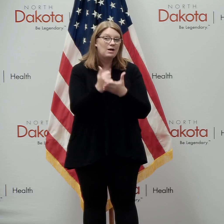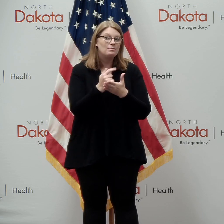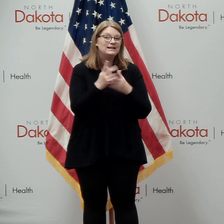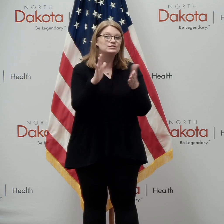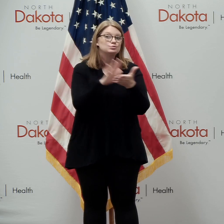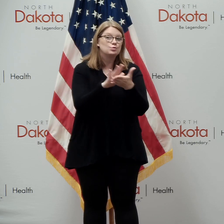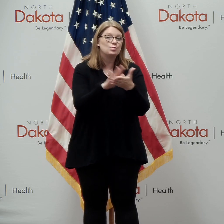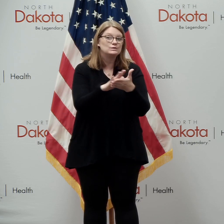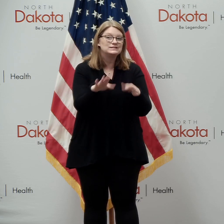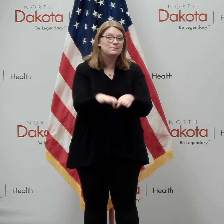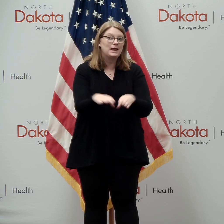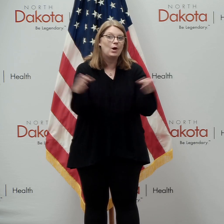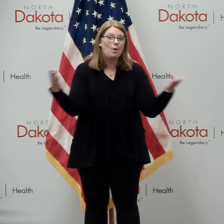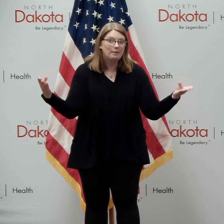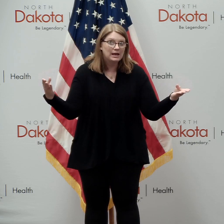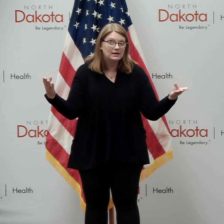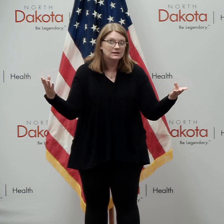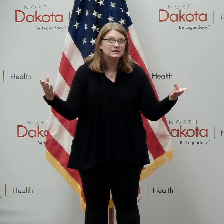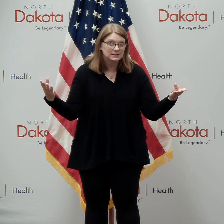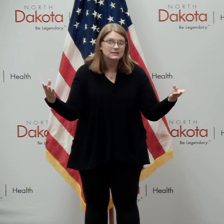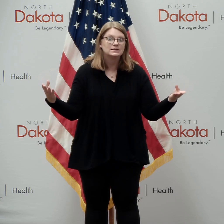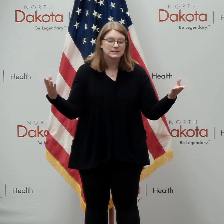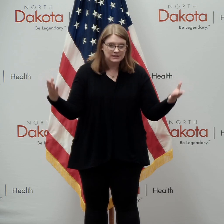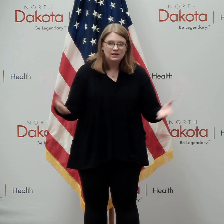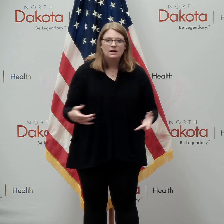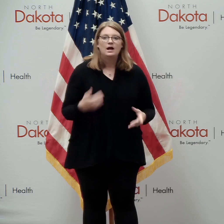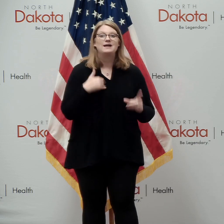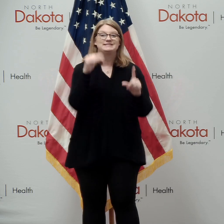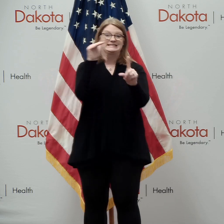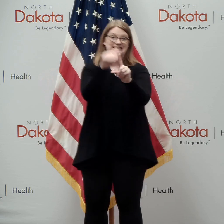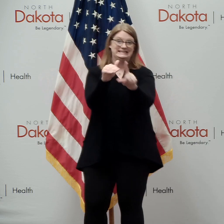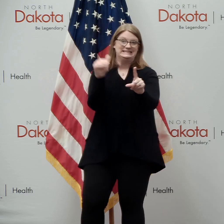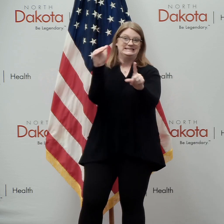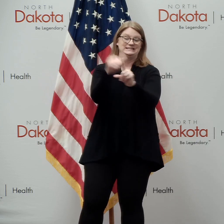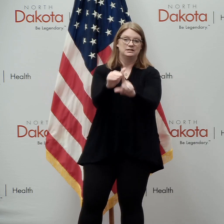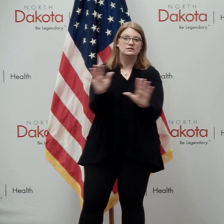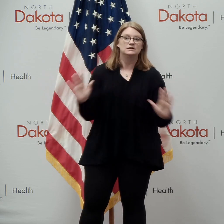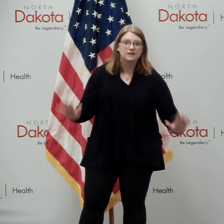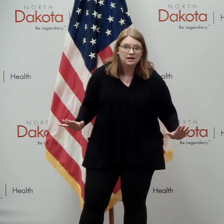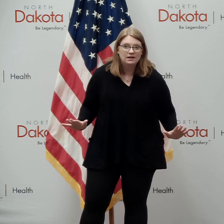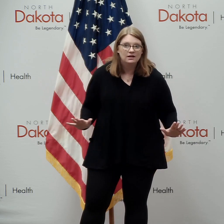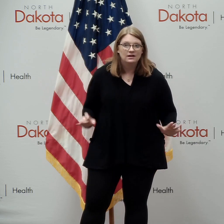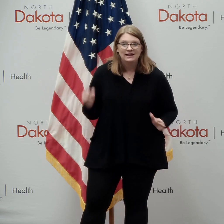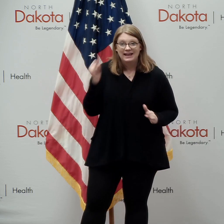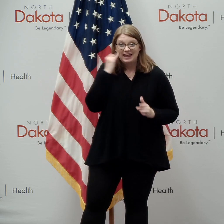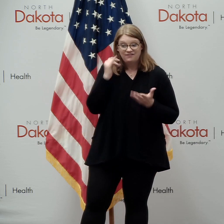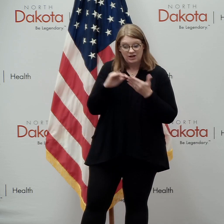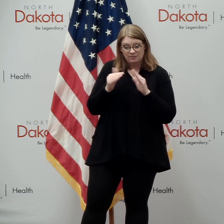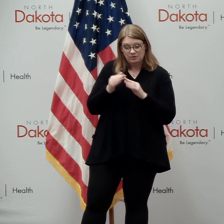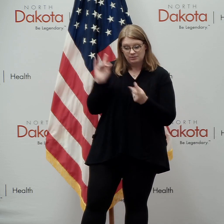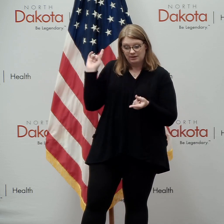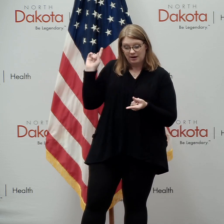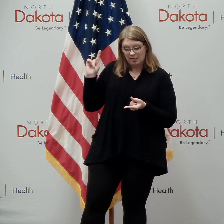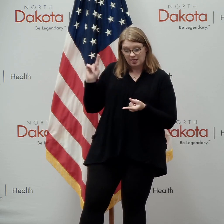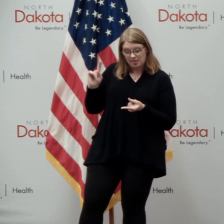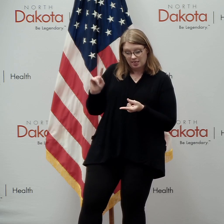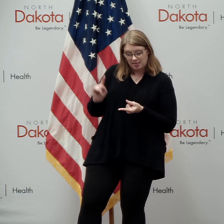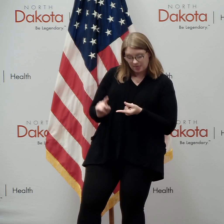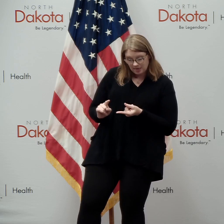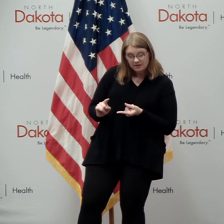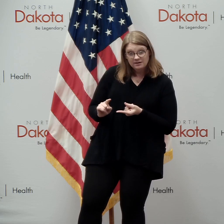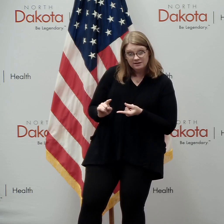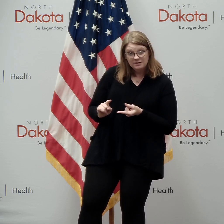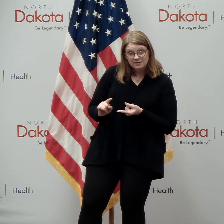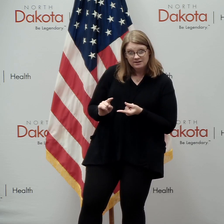open. This is a thing which I want to keep reiterate. When we can get it down in a community, that's a way that we can, if we reduce